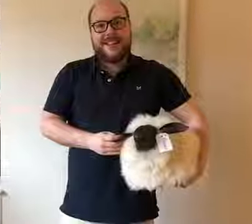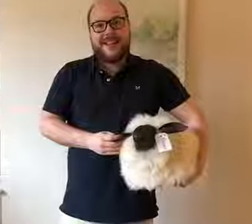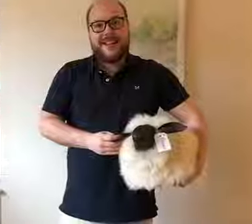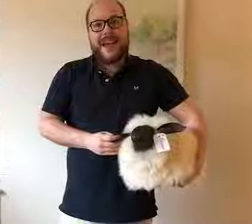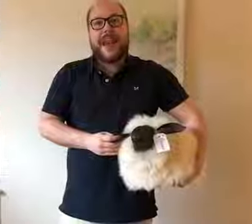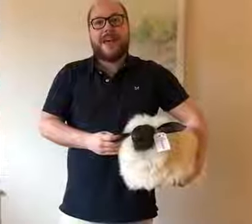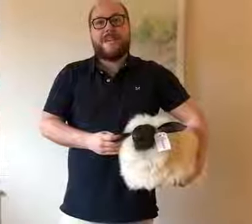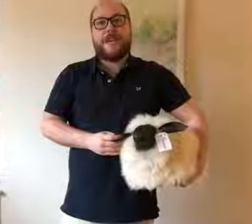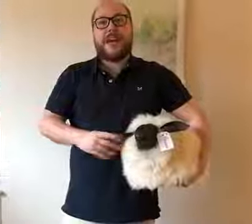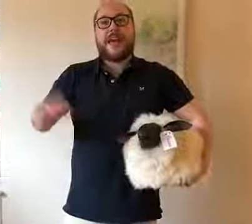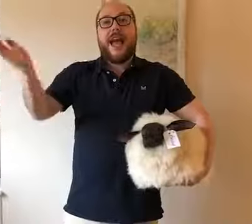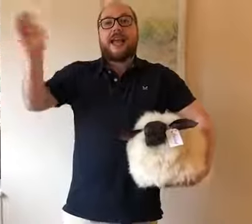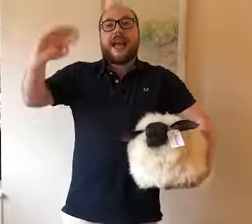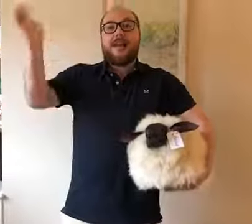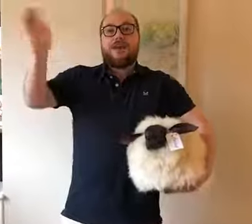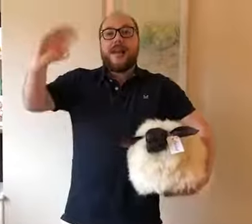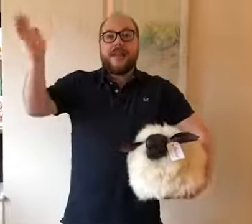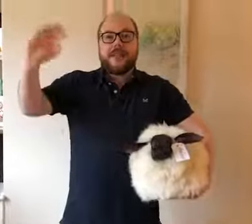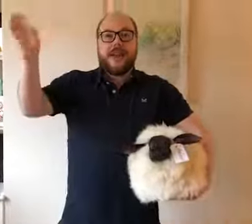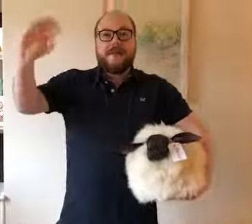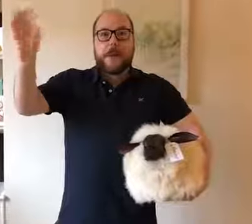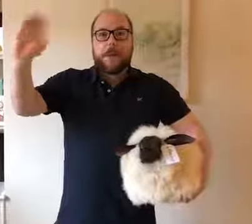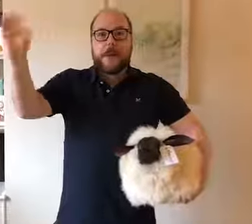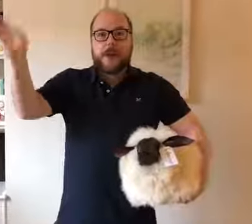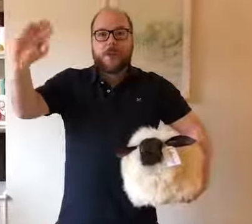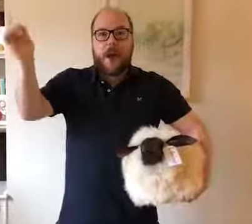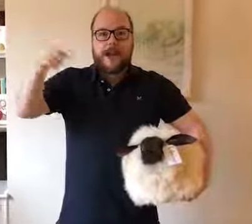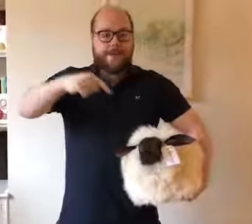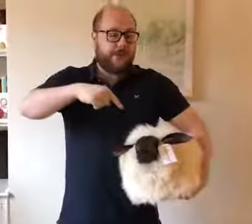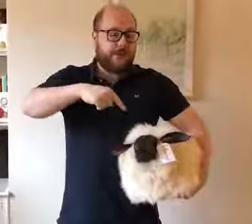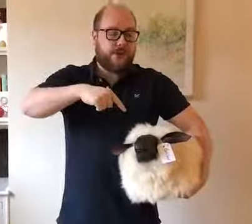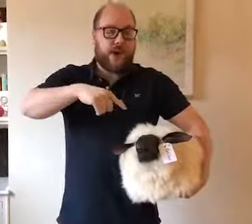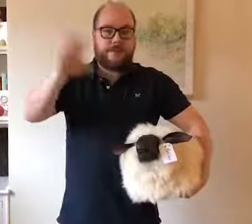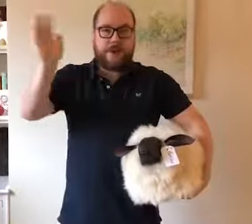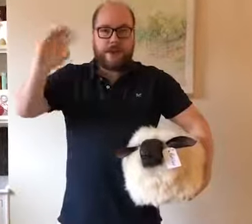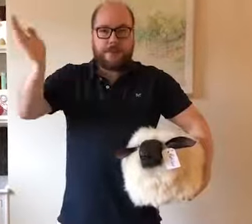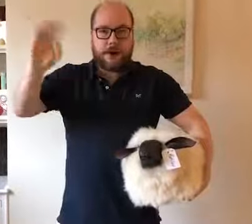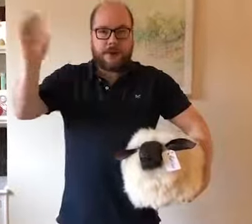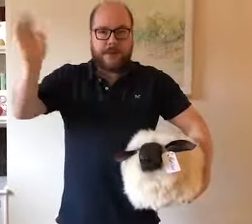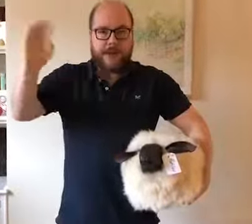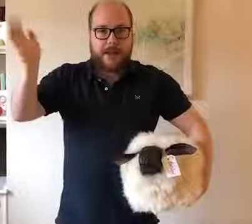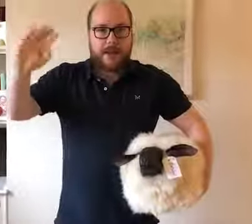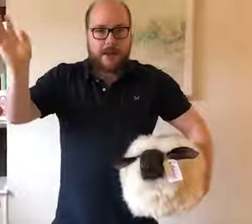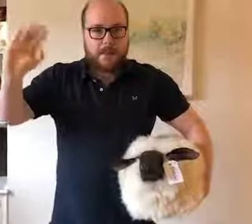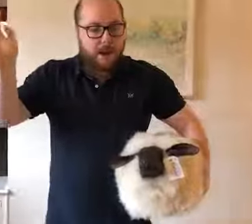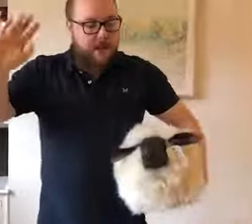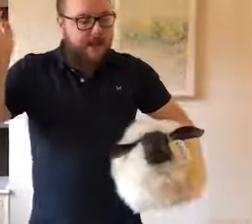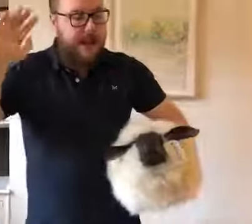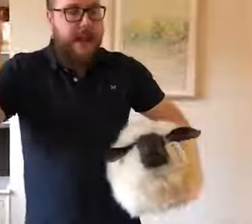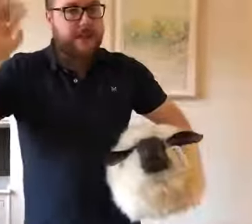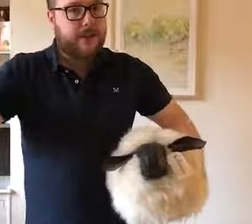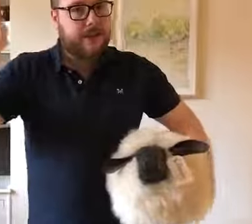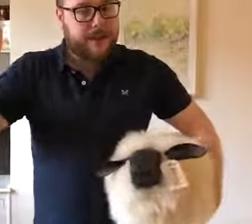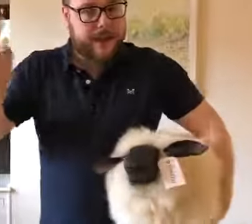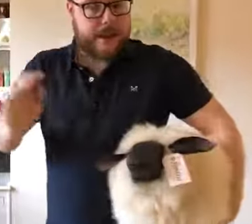Hello everybody. Can you please give a big wave to my friend Parsley. Parsley, as you can see,